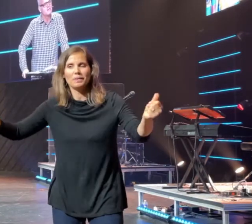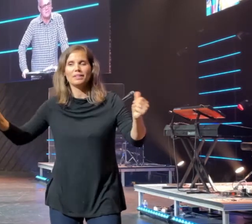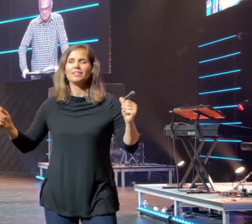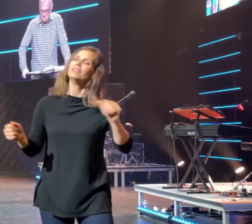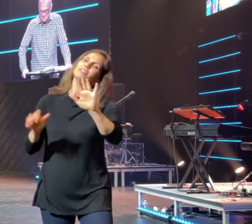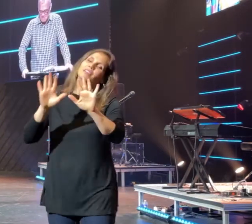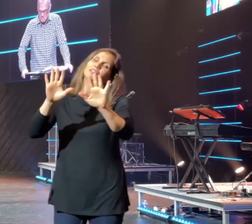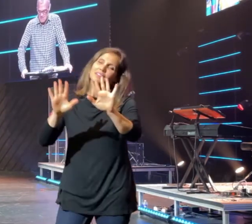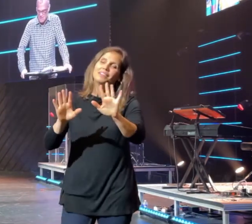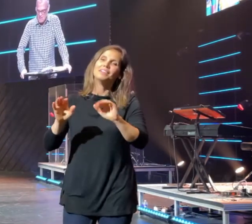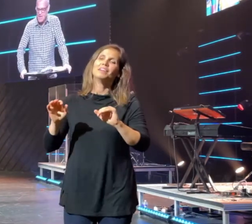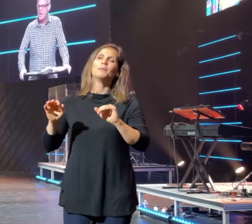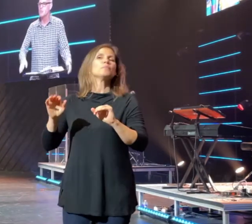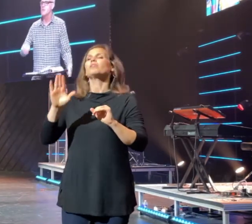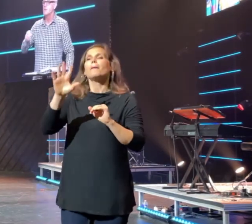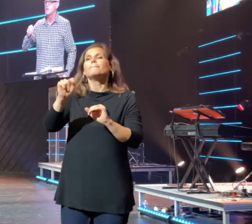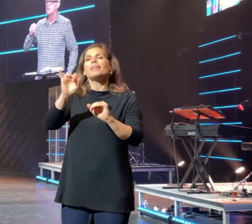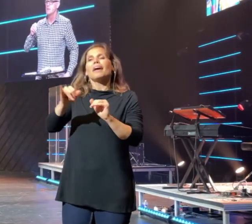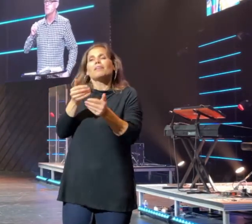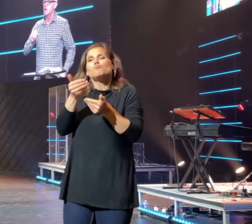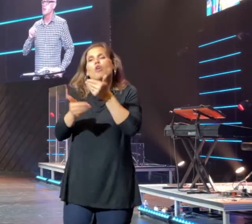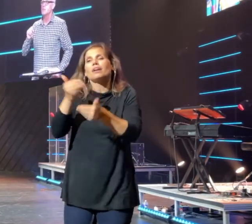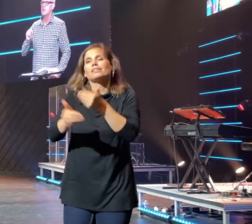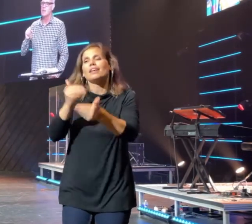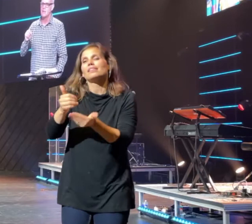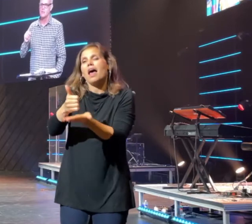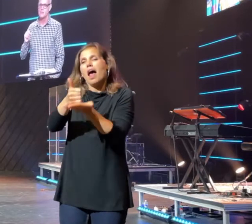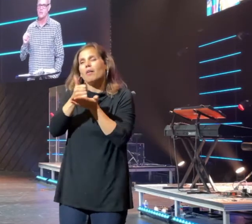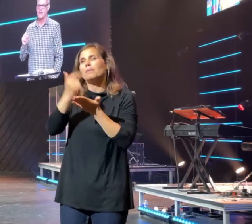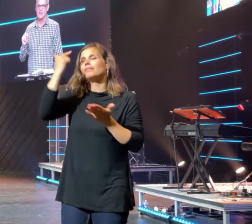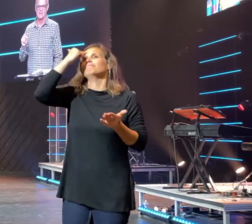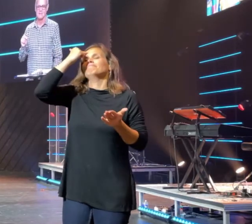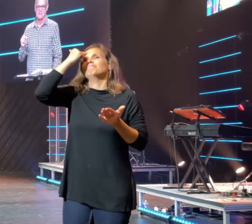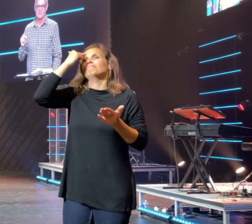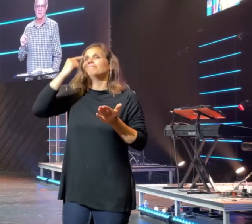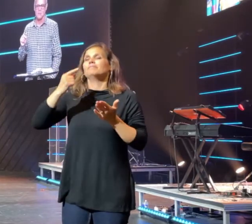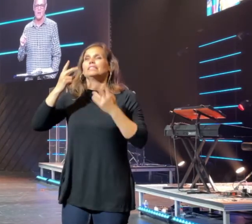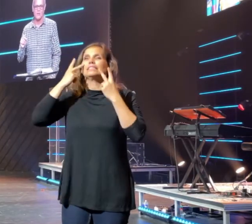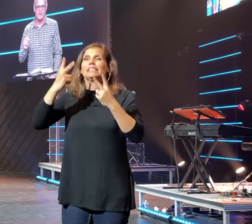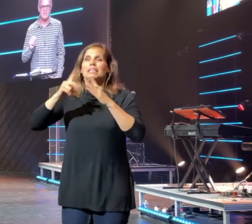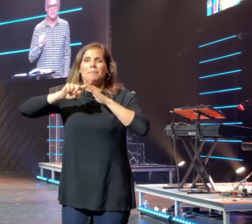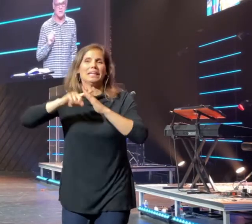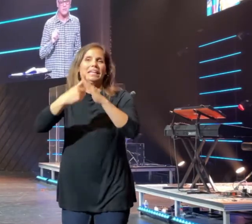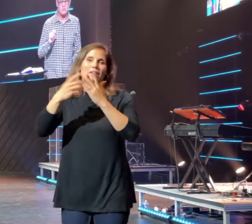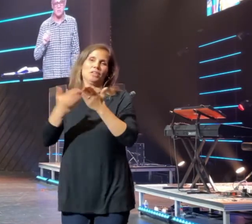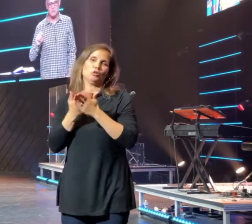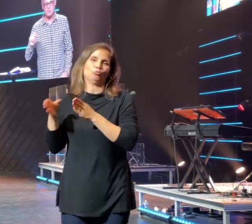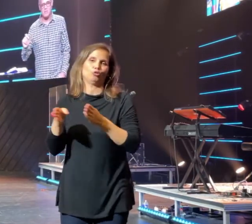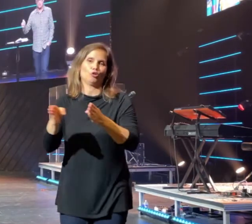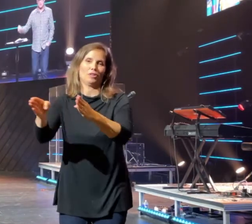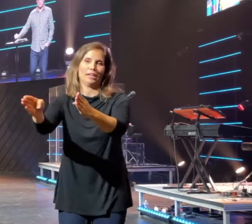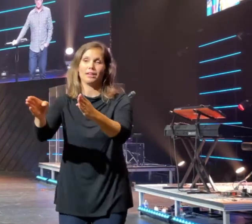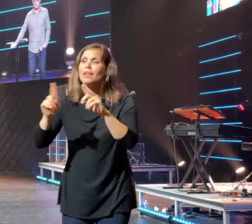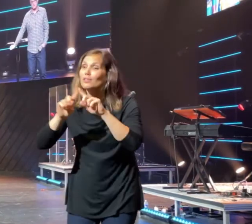else, it helped me mark the beginning of a journey when I realized there's a difference between